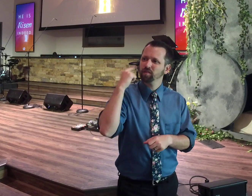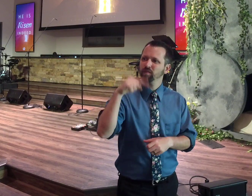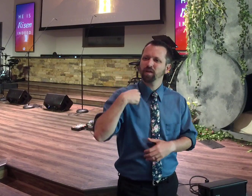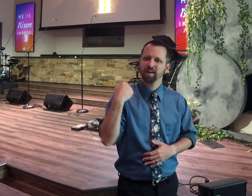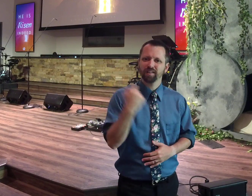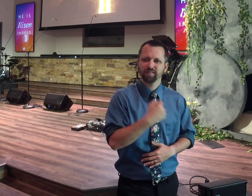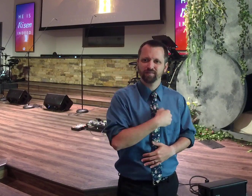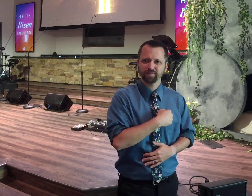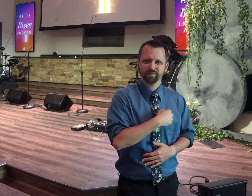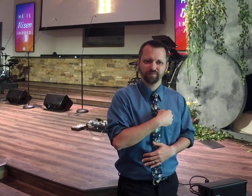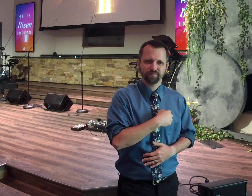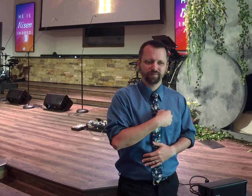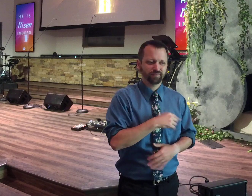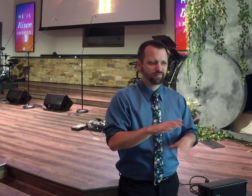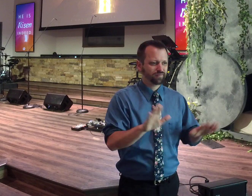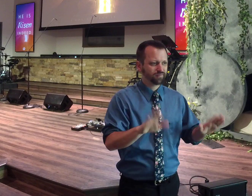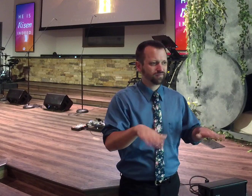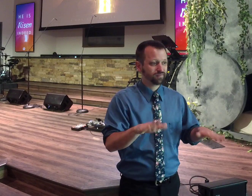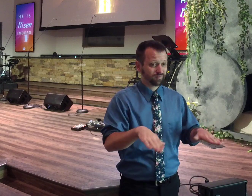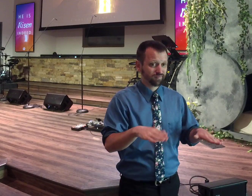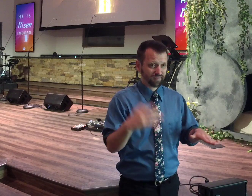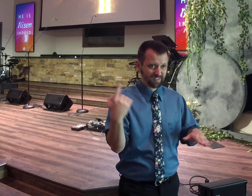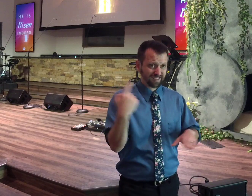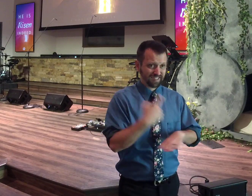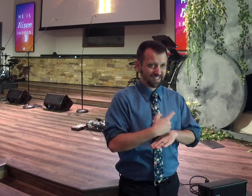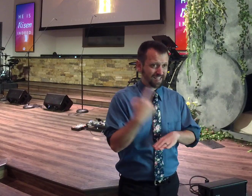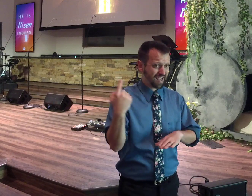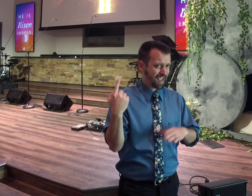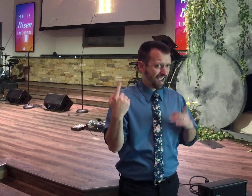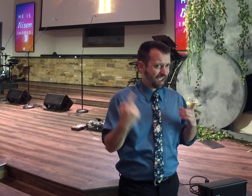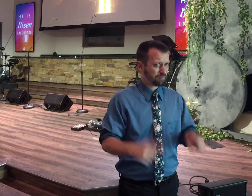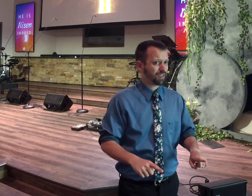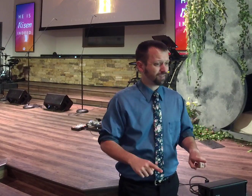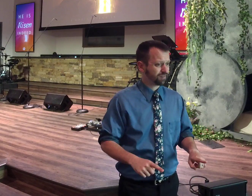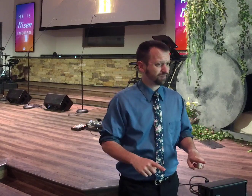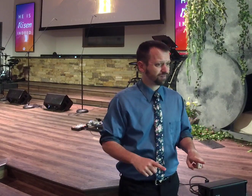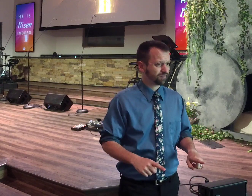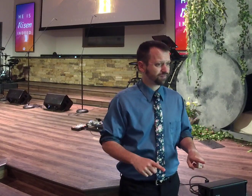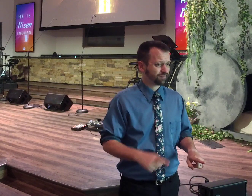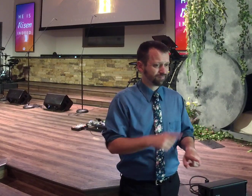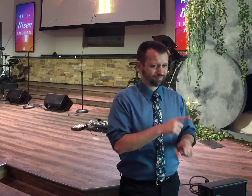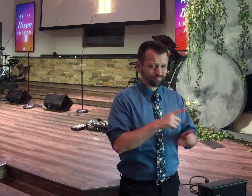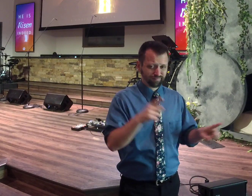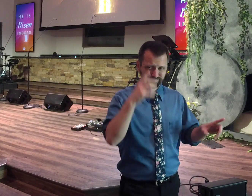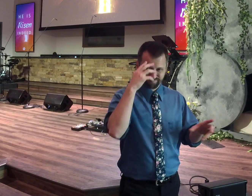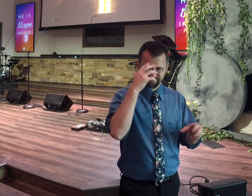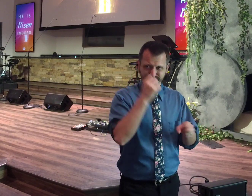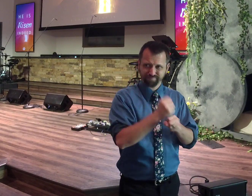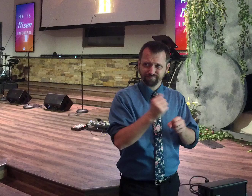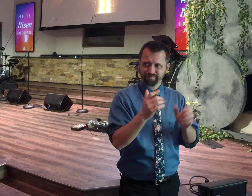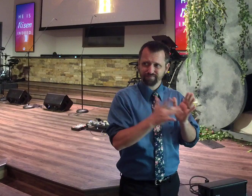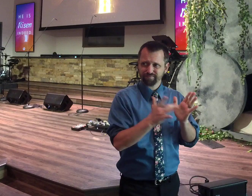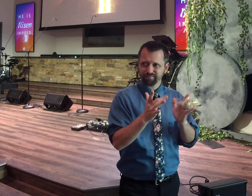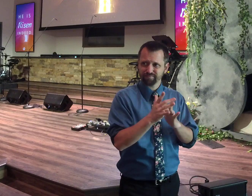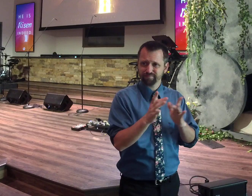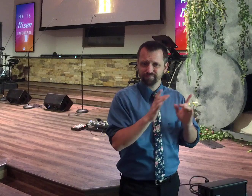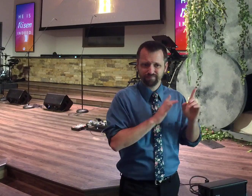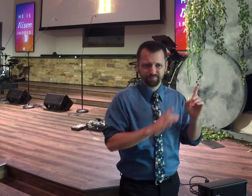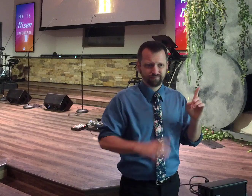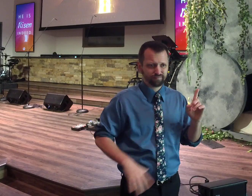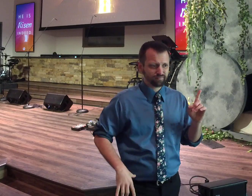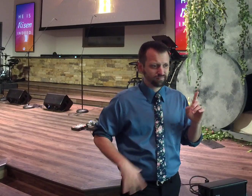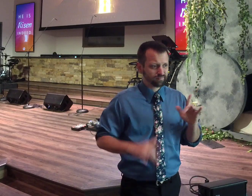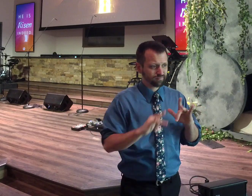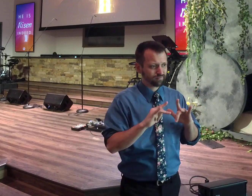You see, until that day comes in which you place your faith and trust in Jesus Christ, the Bible says that you